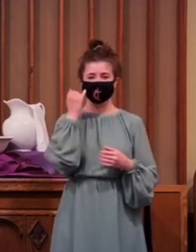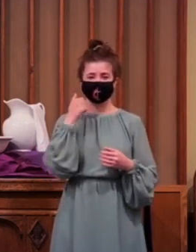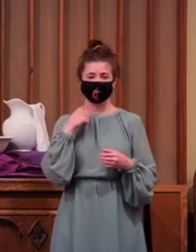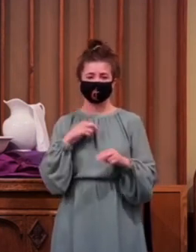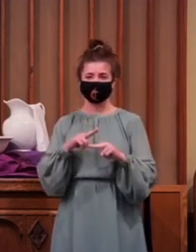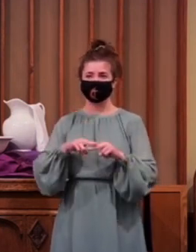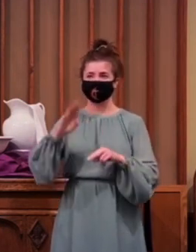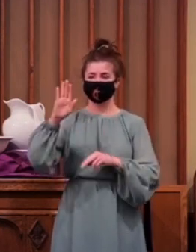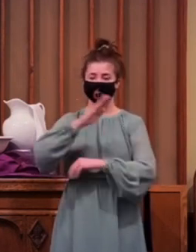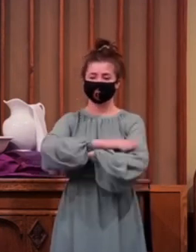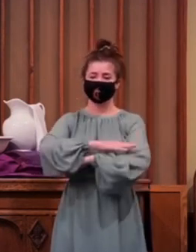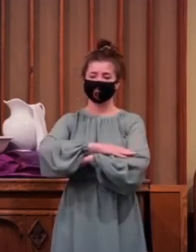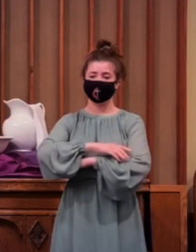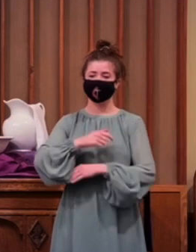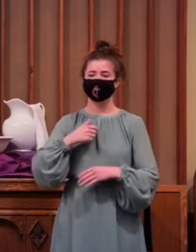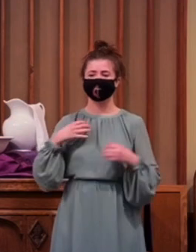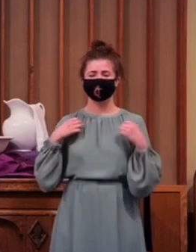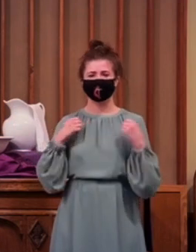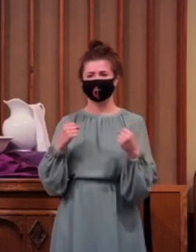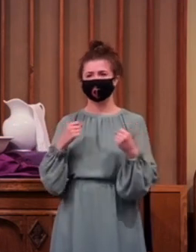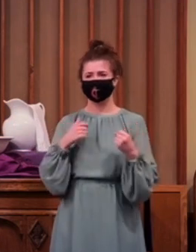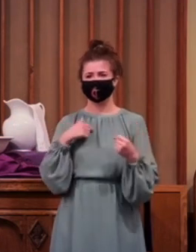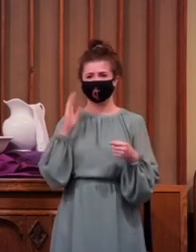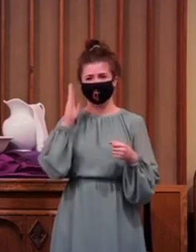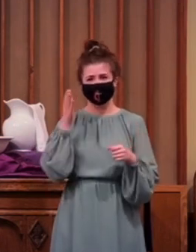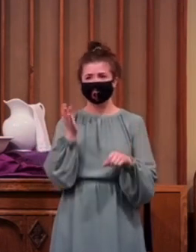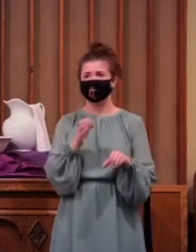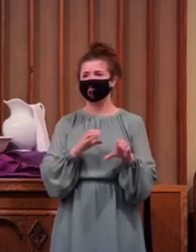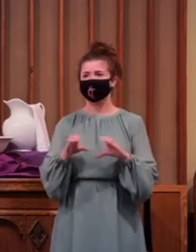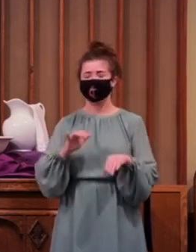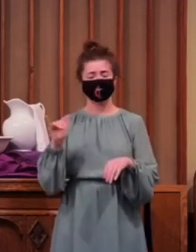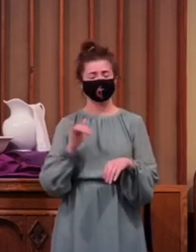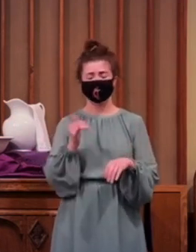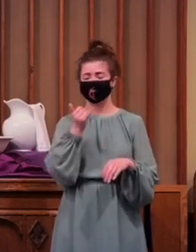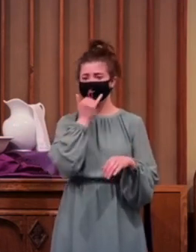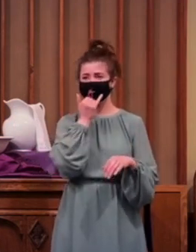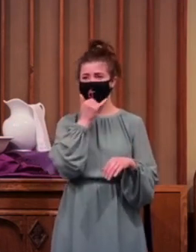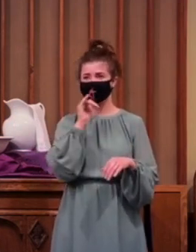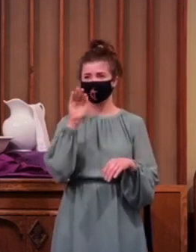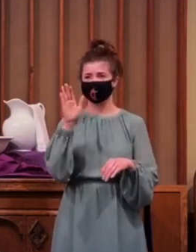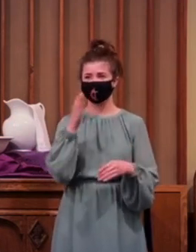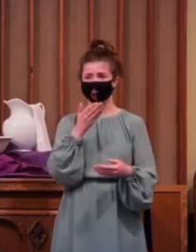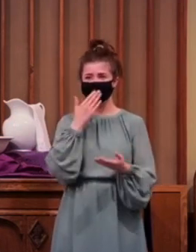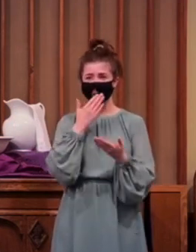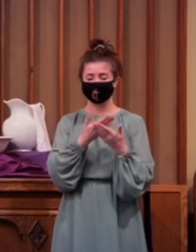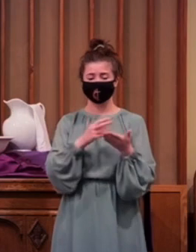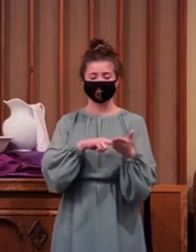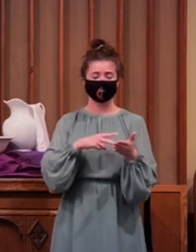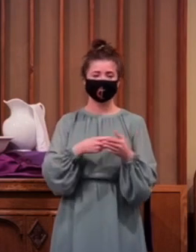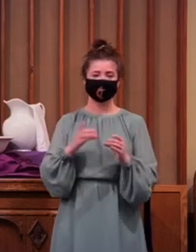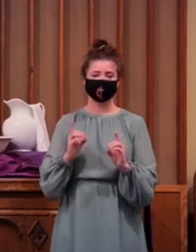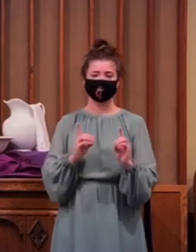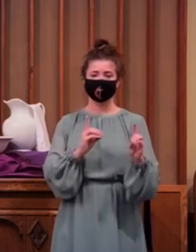your table, I am confident that I would have made the same mistakes your well-intentioned disciples made.